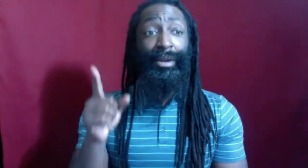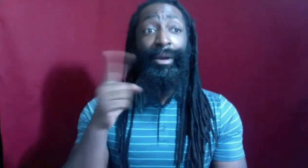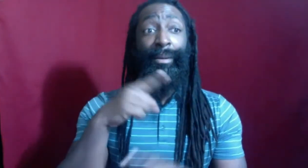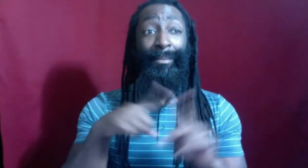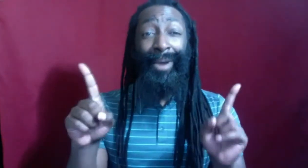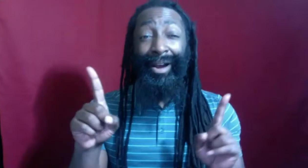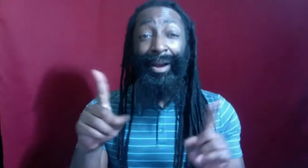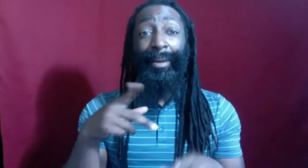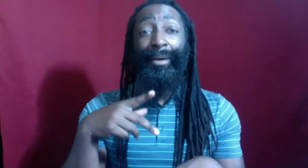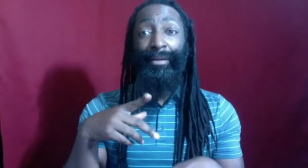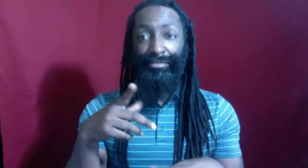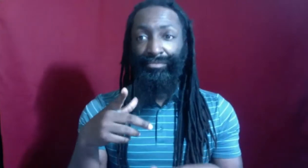sweet, brilliant.